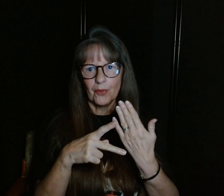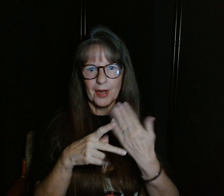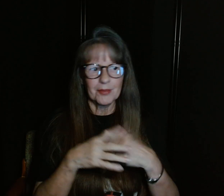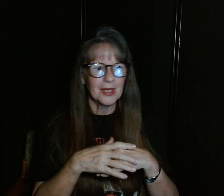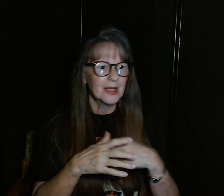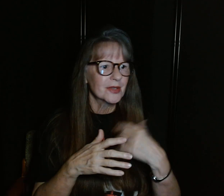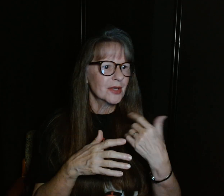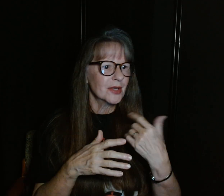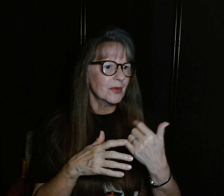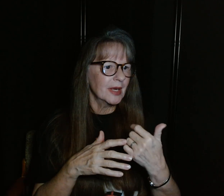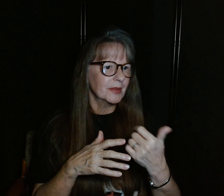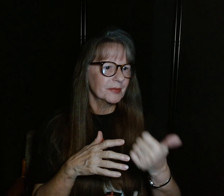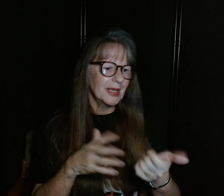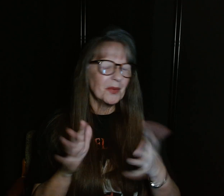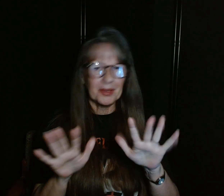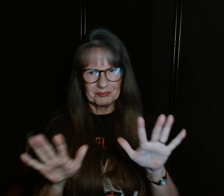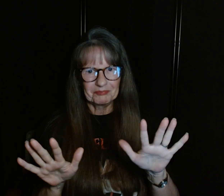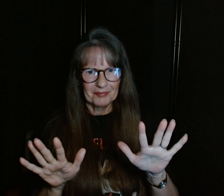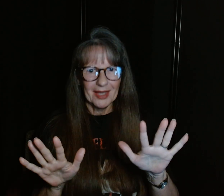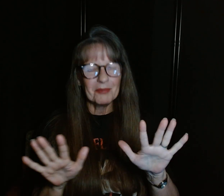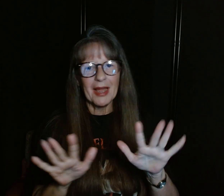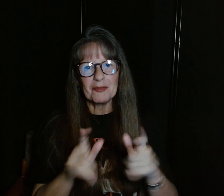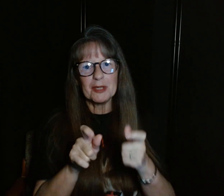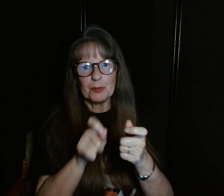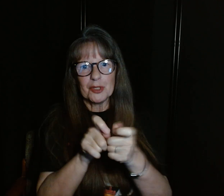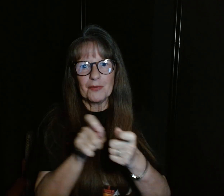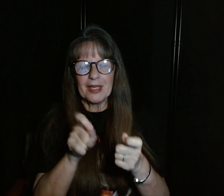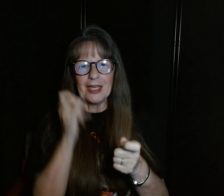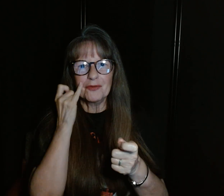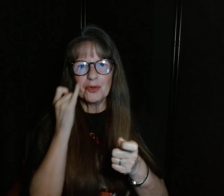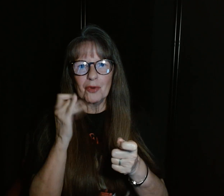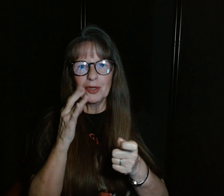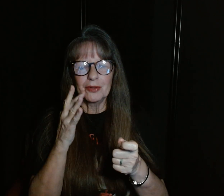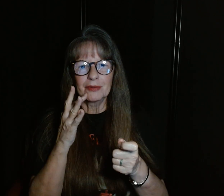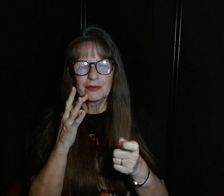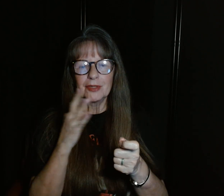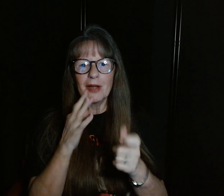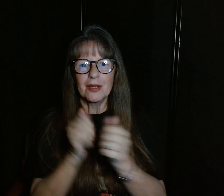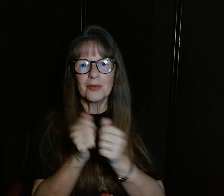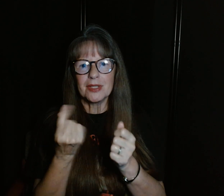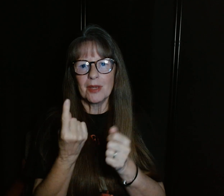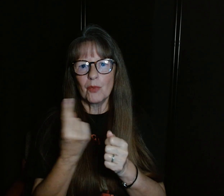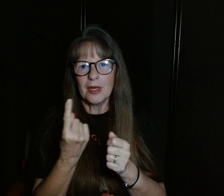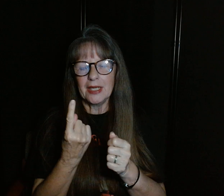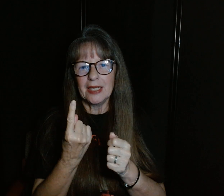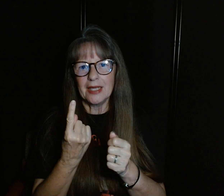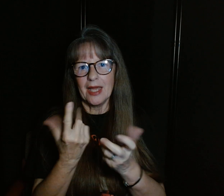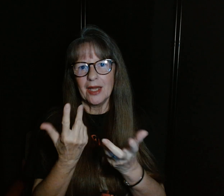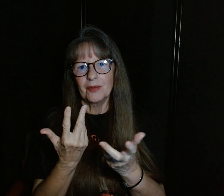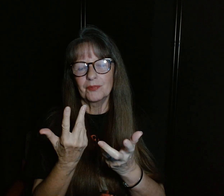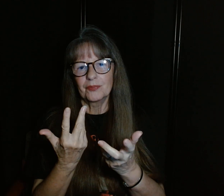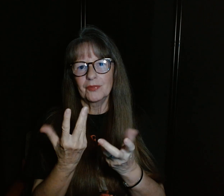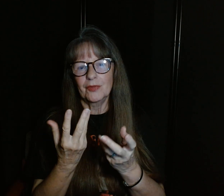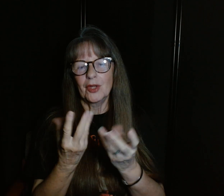program. So anyway, you might have to be specific if you are talking with someone in